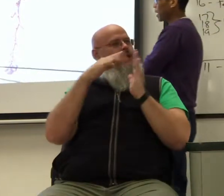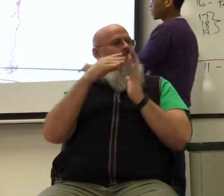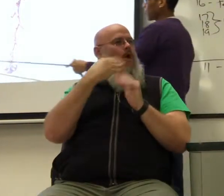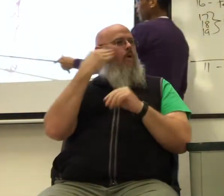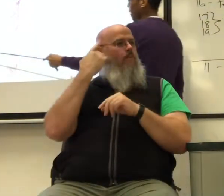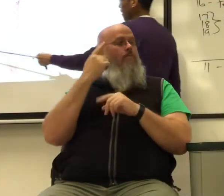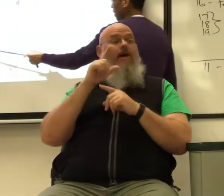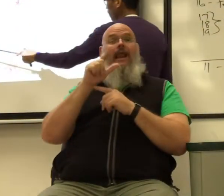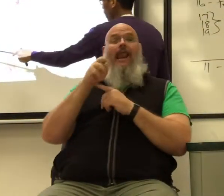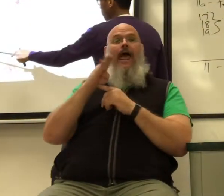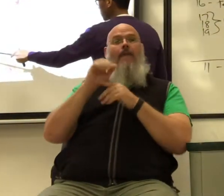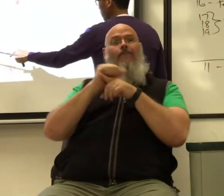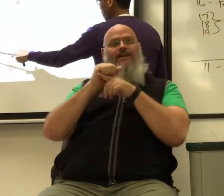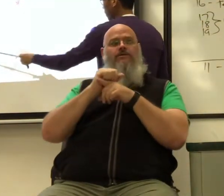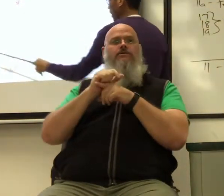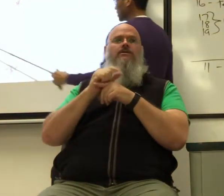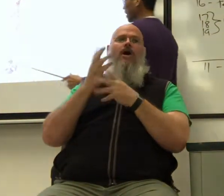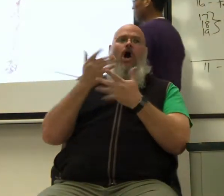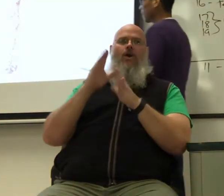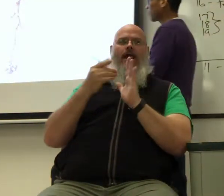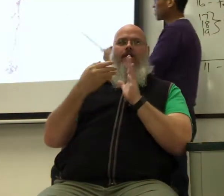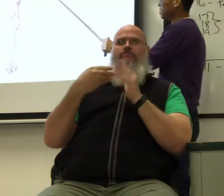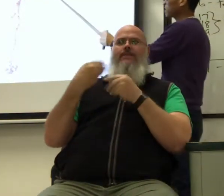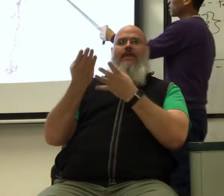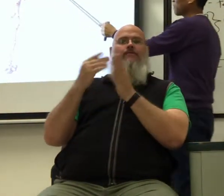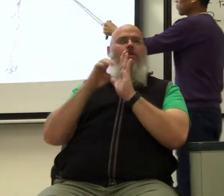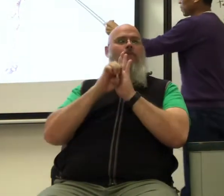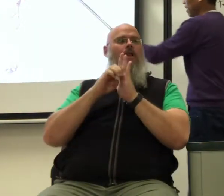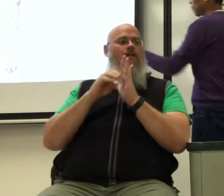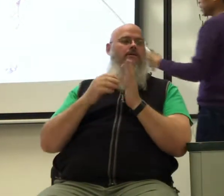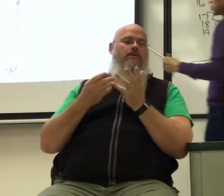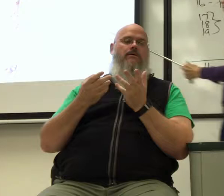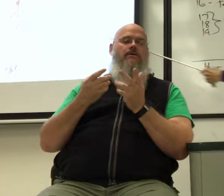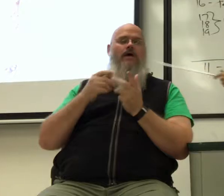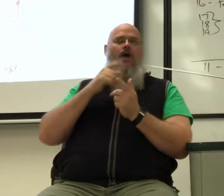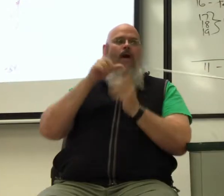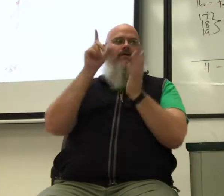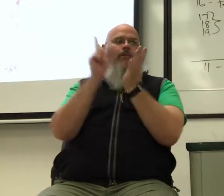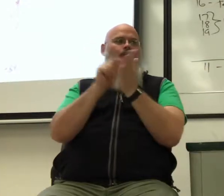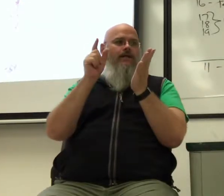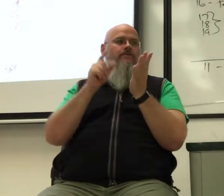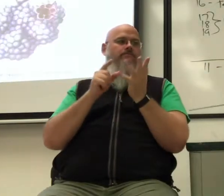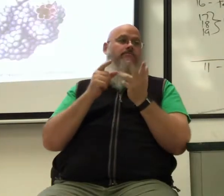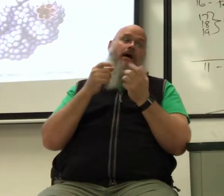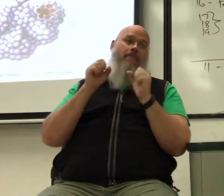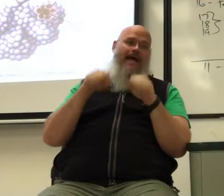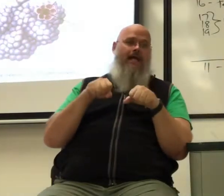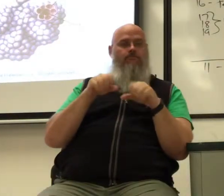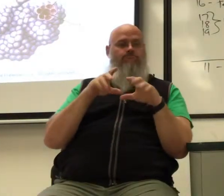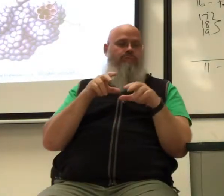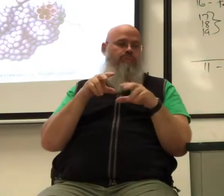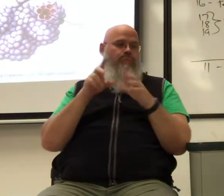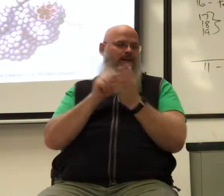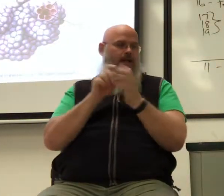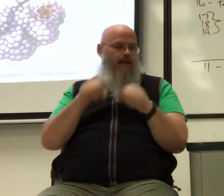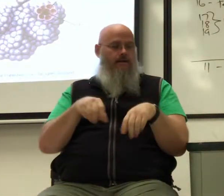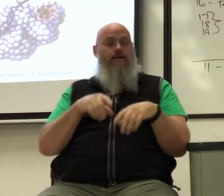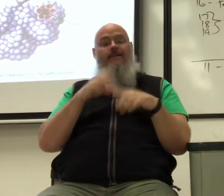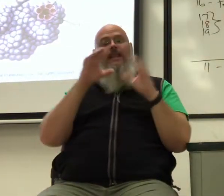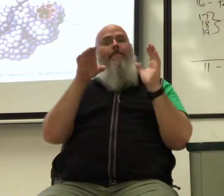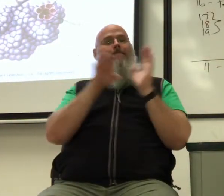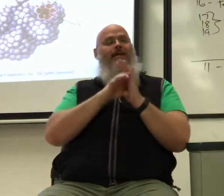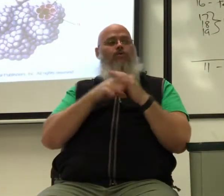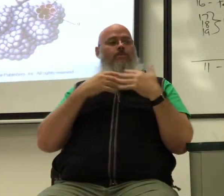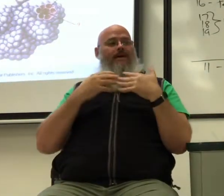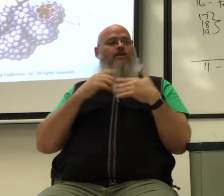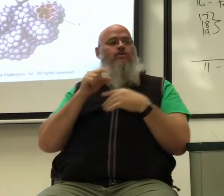lab practical, I got that on the model so I can utilize that. I don't necessarily have to print out a picture of that, although I can do both, I guess. Here's a picture of the